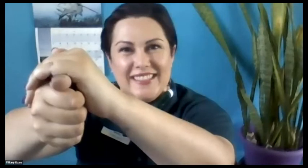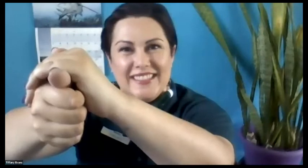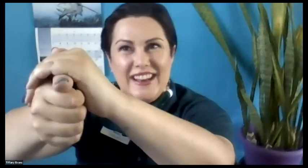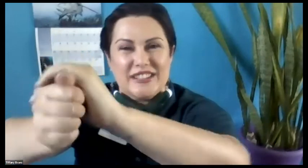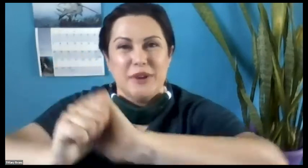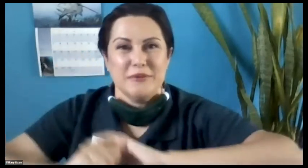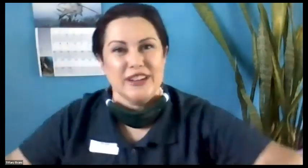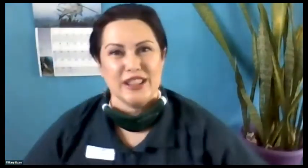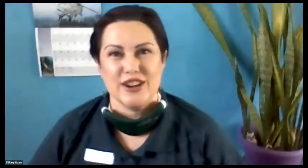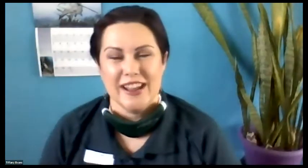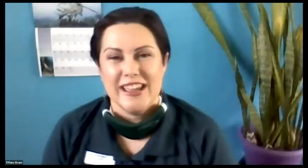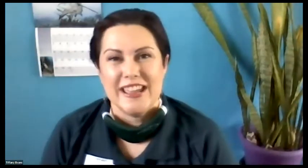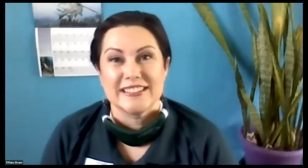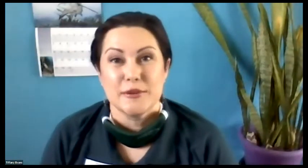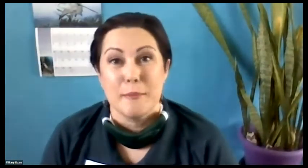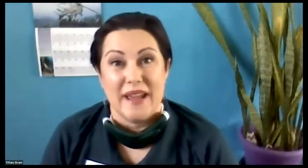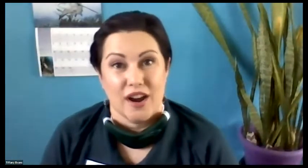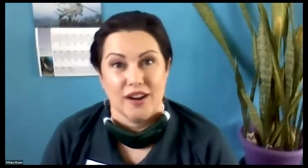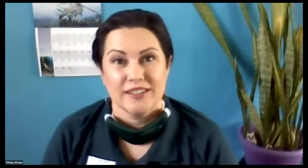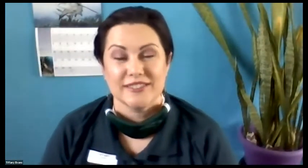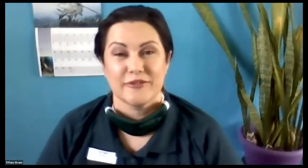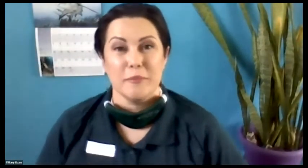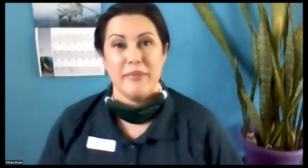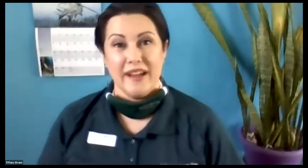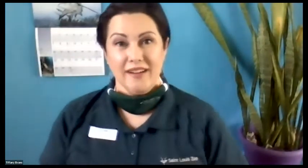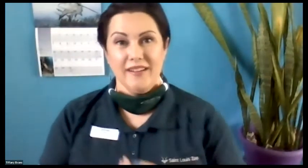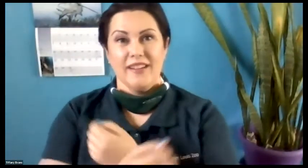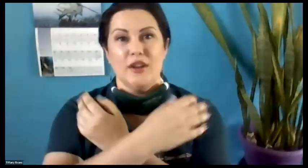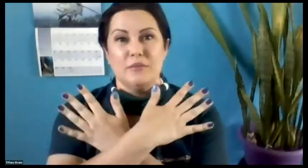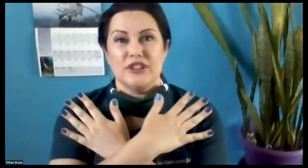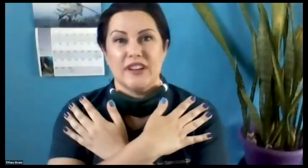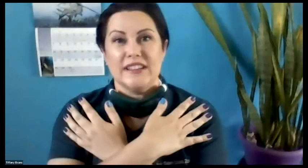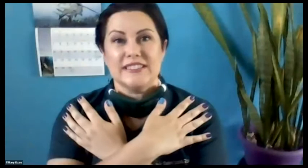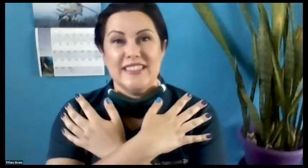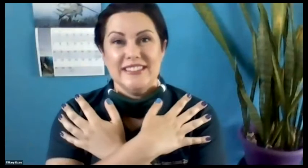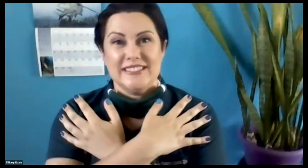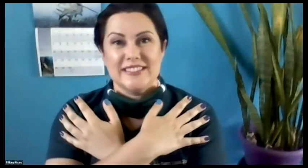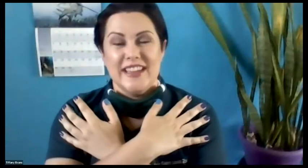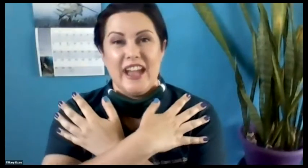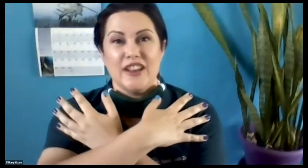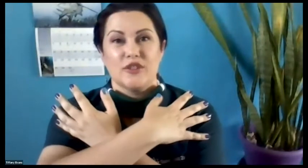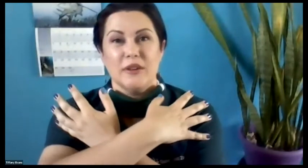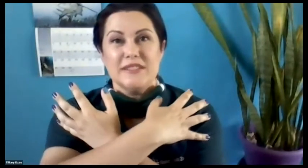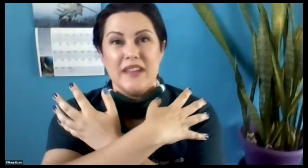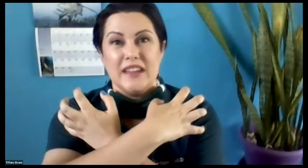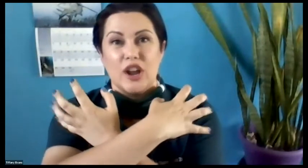The next one we're going to learn is bear. For bear, put your hands like this, and you're going to make